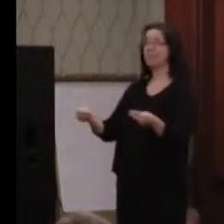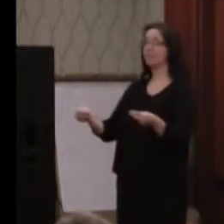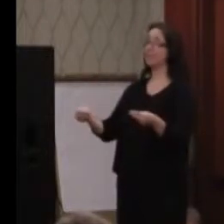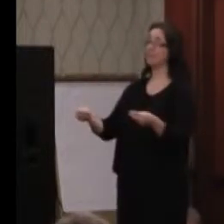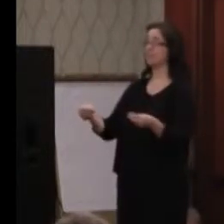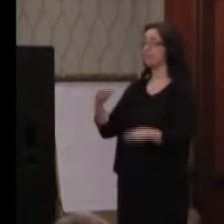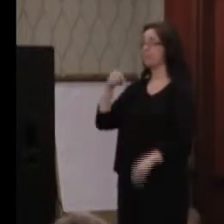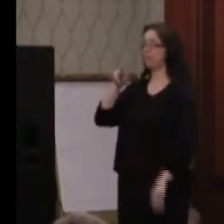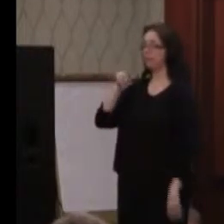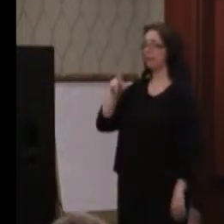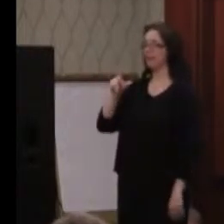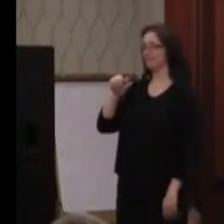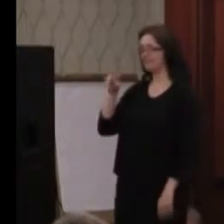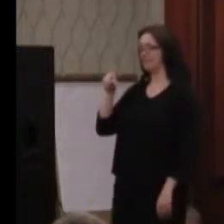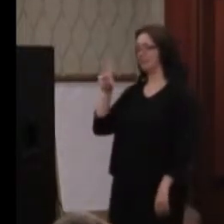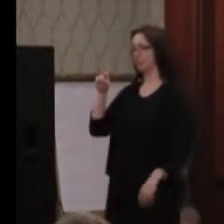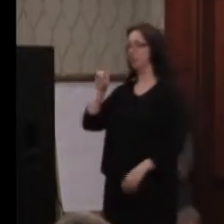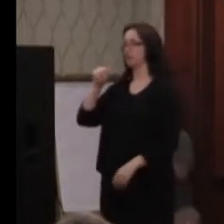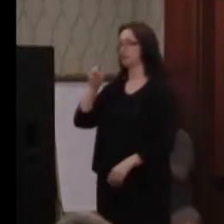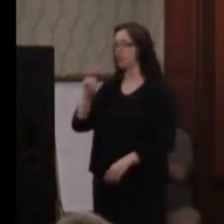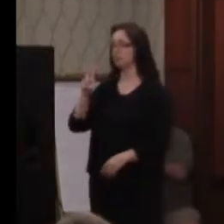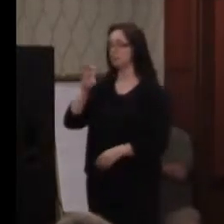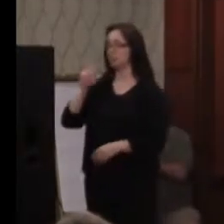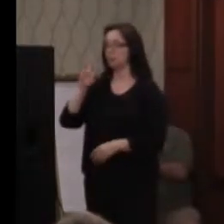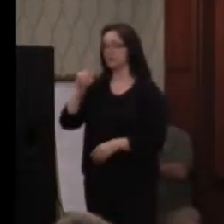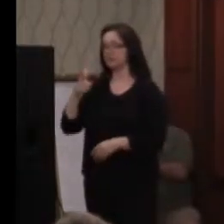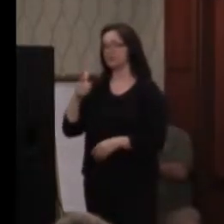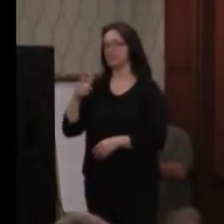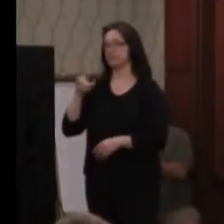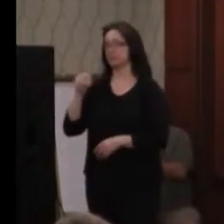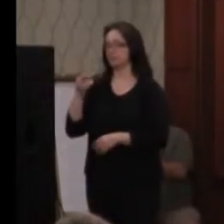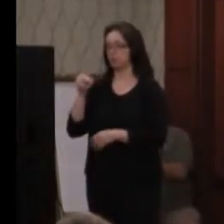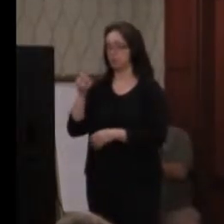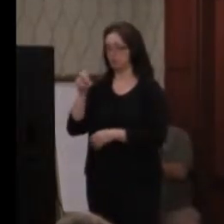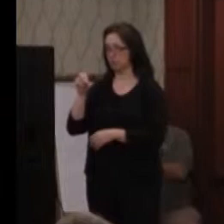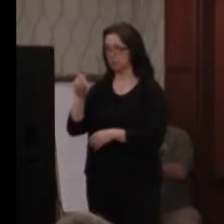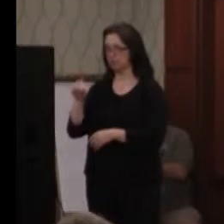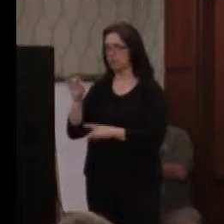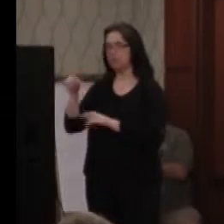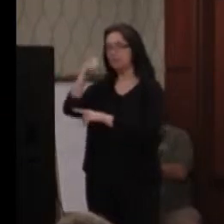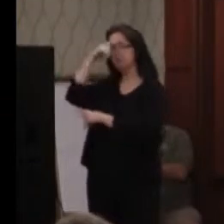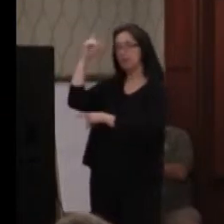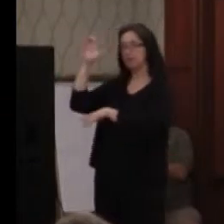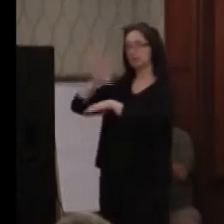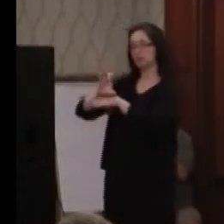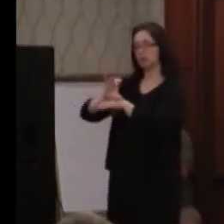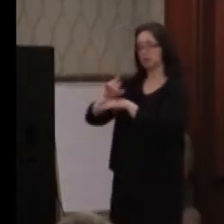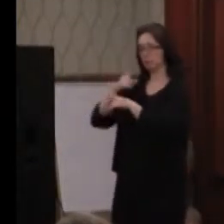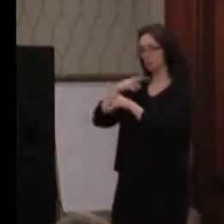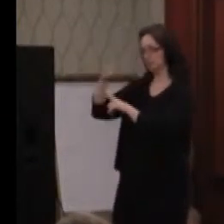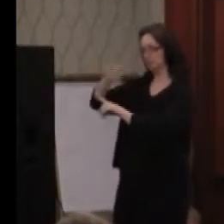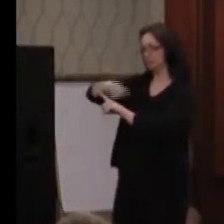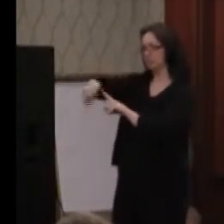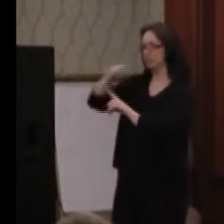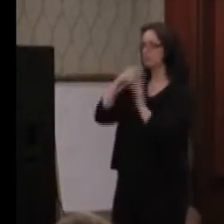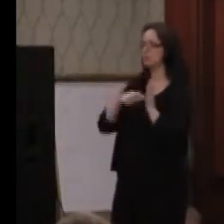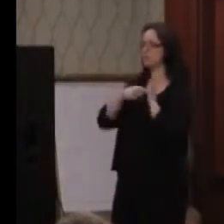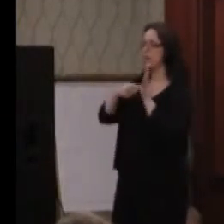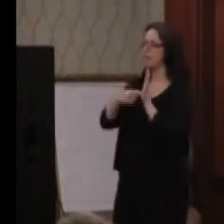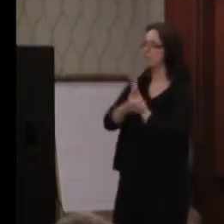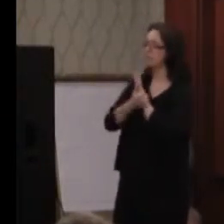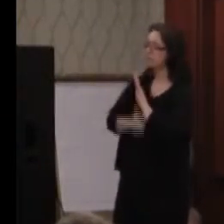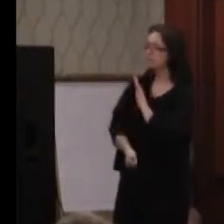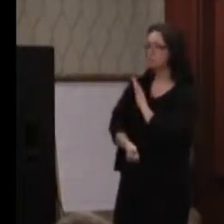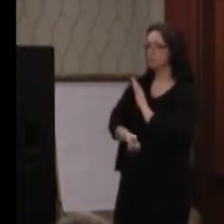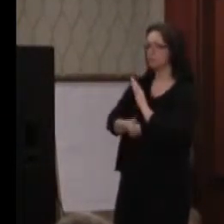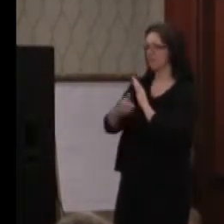reciting Paul Laurence Dunbar, James Weldon Johnson. The black church served as an arena for the display of the talent that